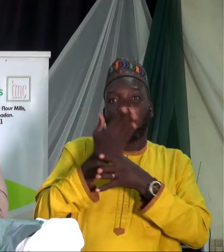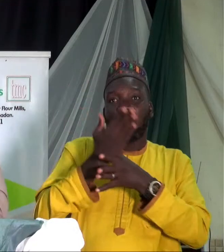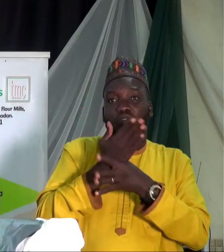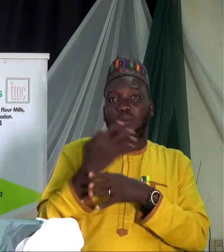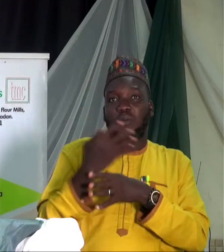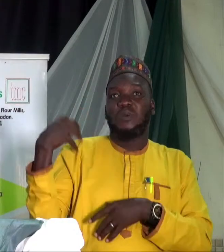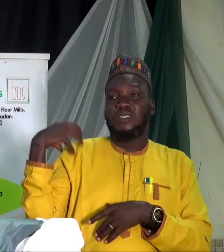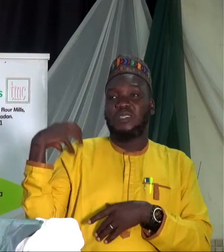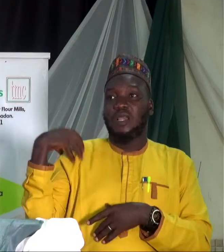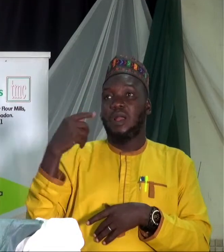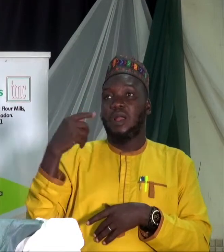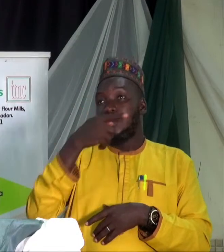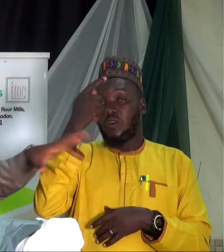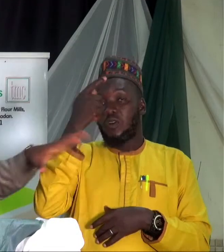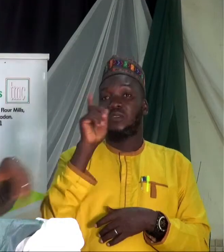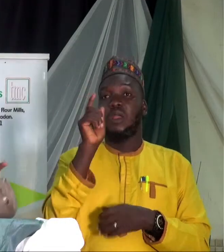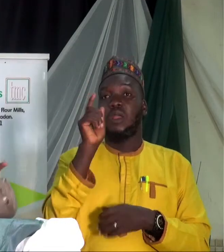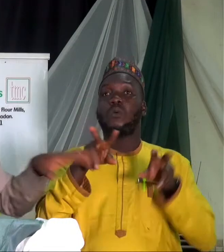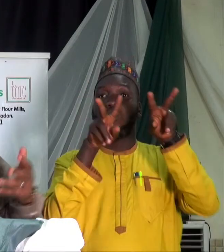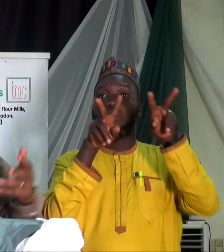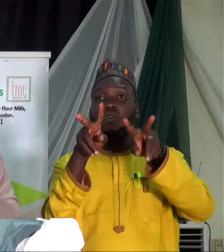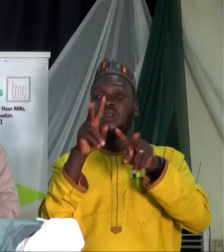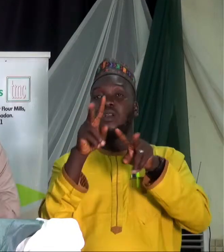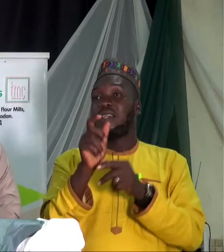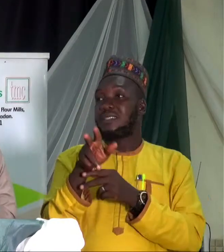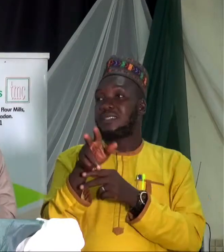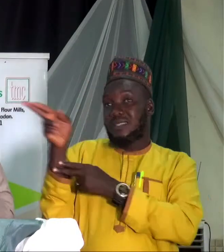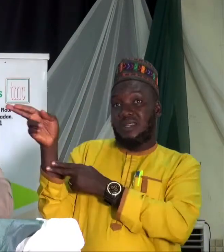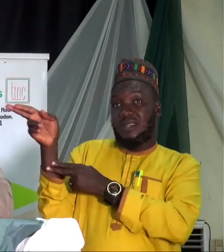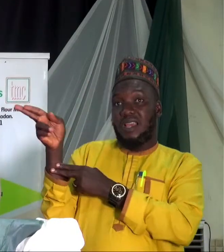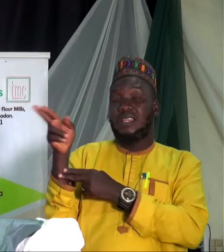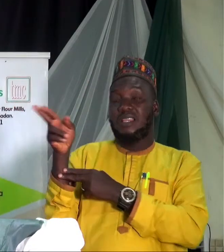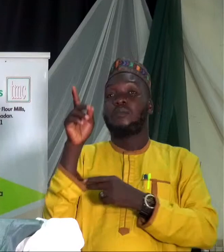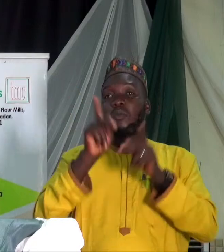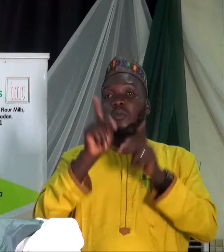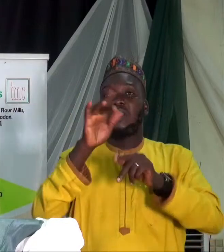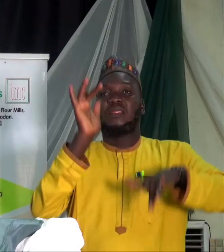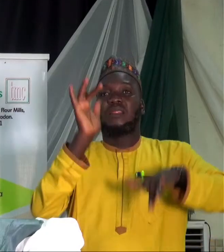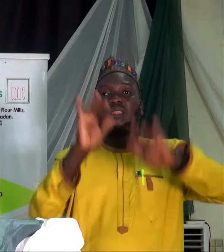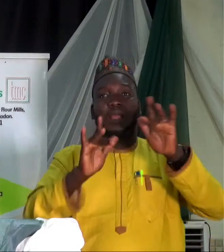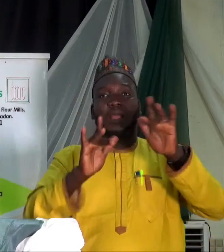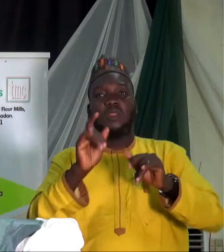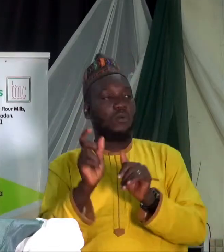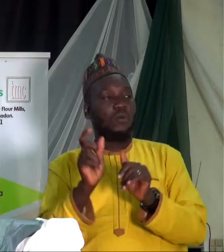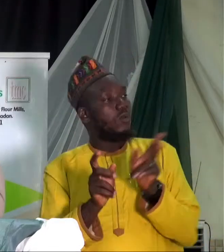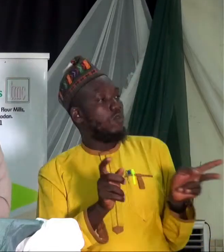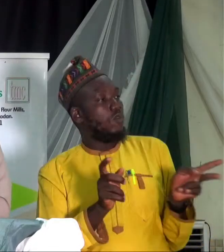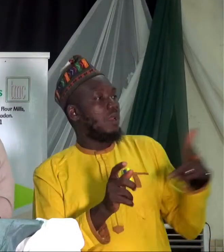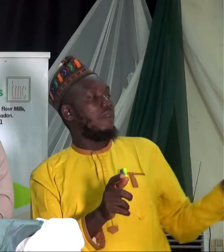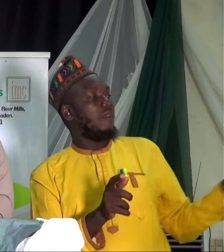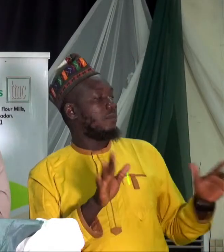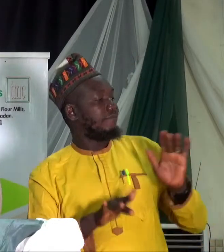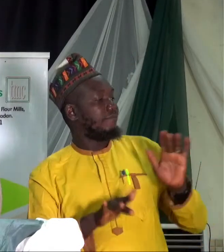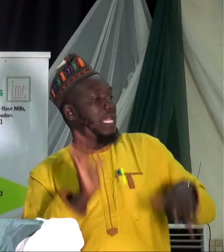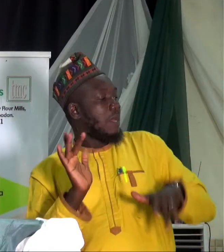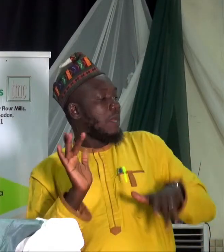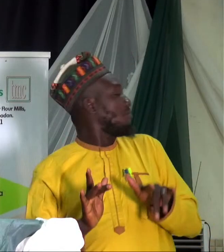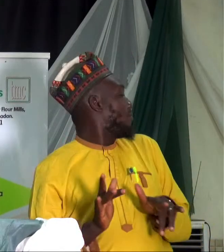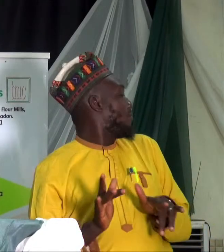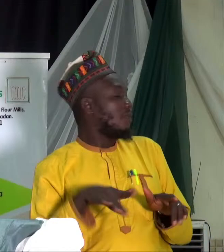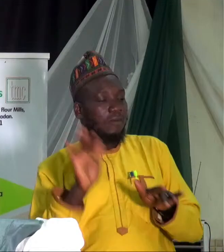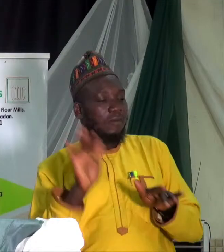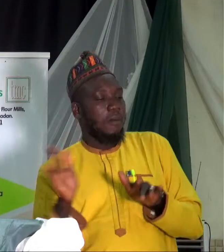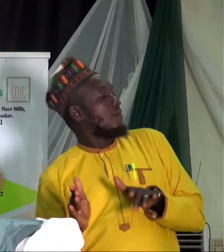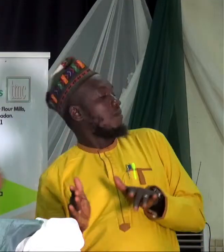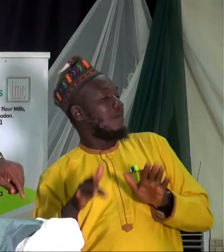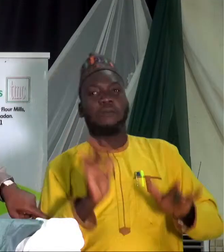wọn ṣe máa wo ni àwọn typist wọn máa wo left àwọn máa ṣe láì people look towards this one so ẹni tó